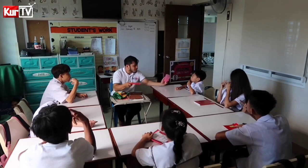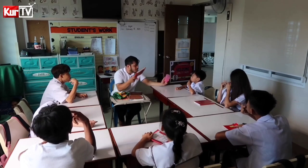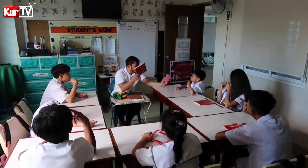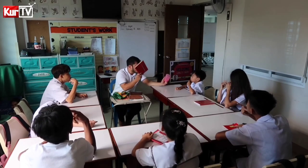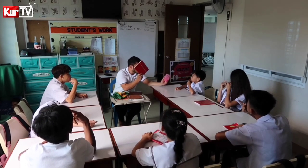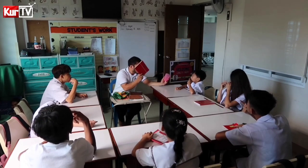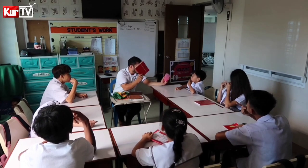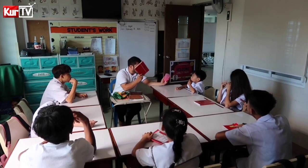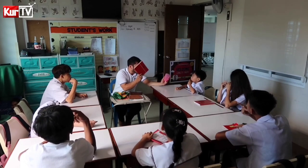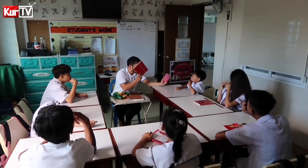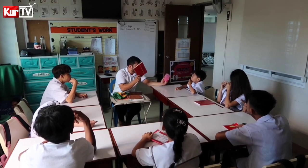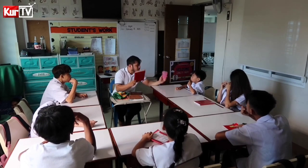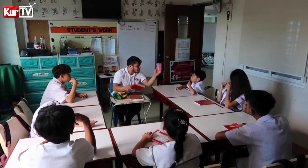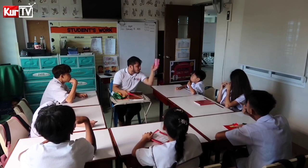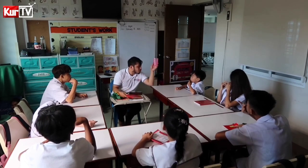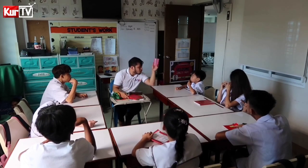one's the red one. Ito.